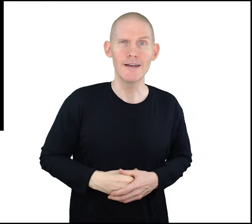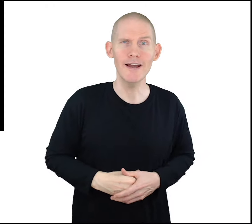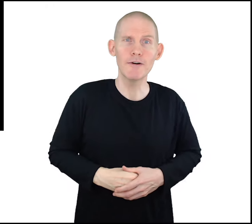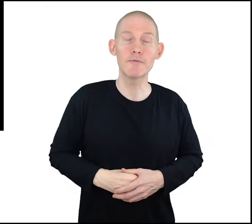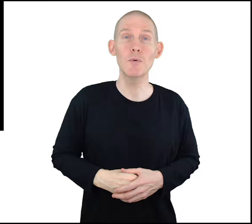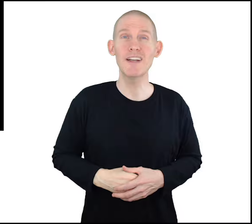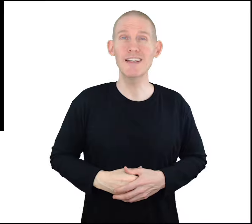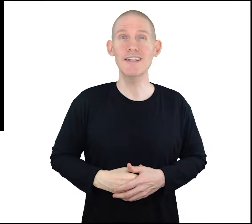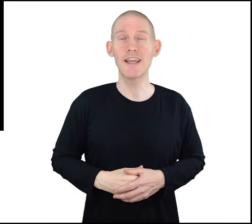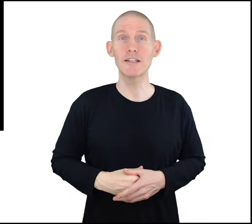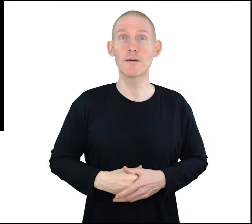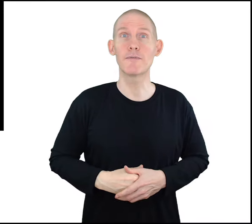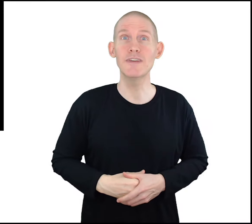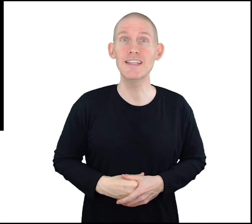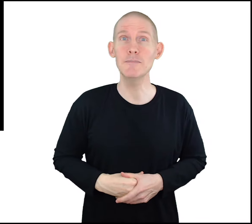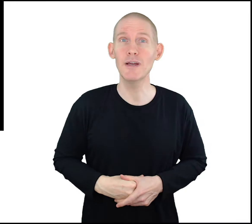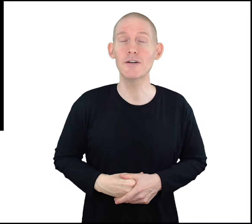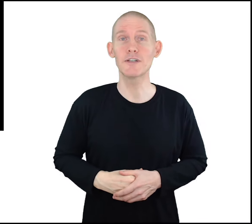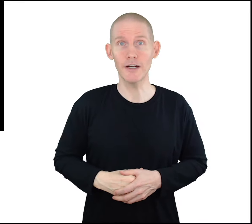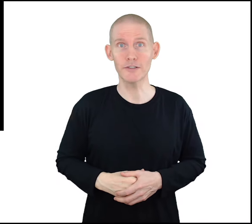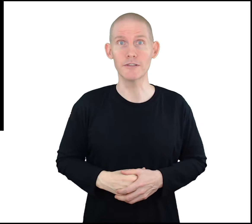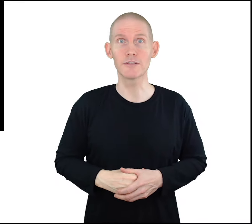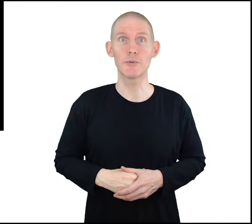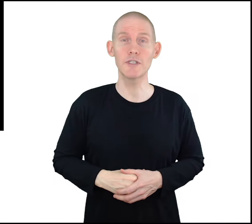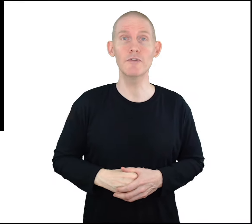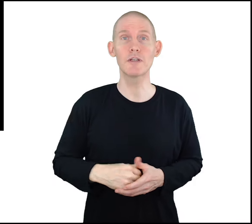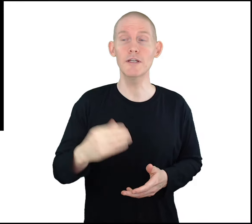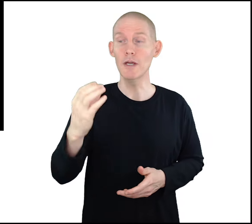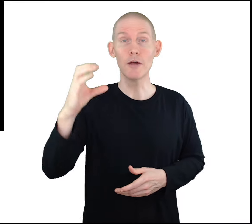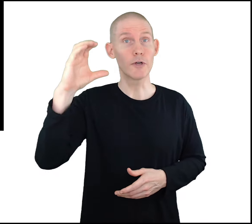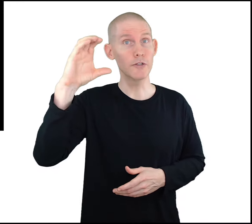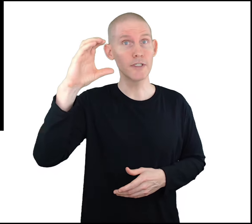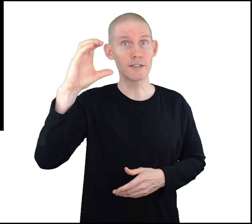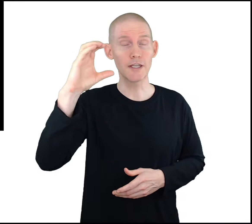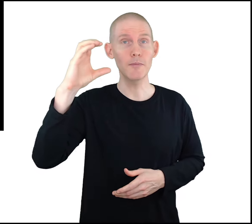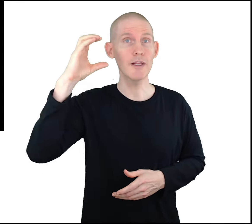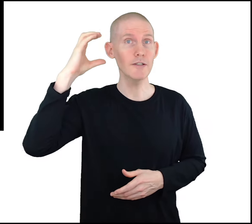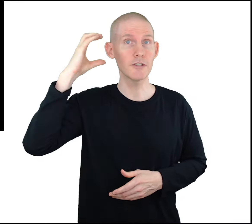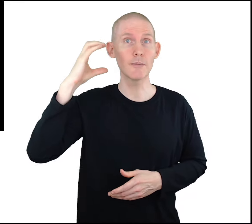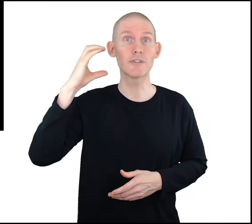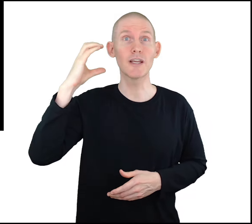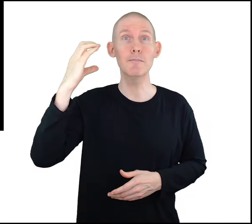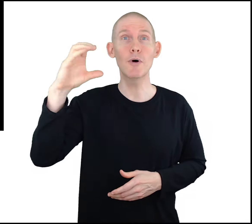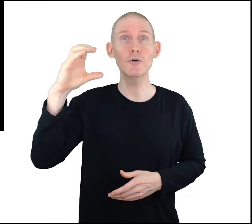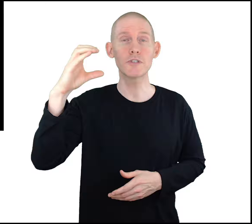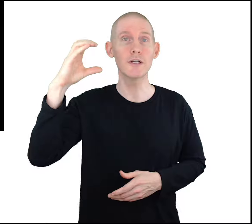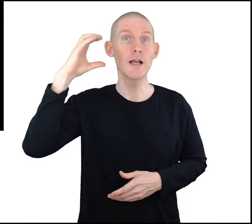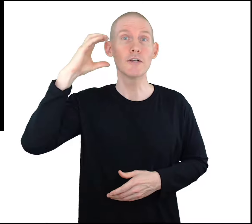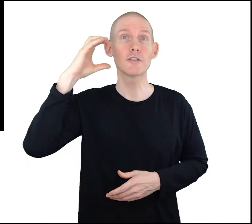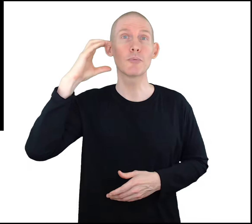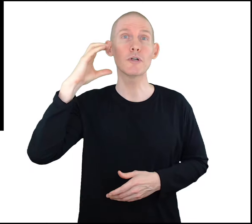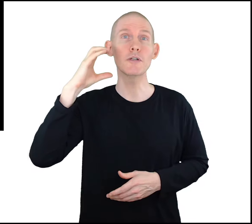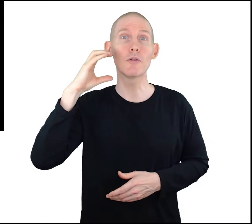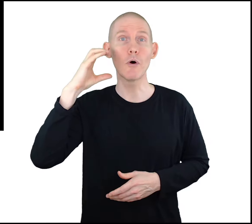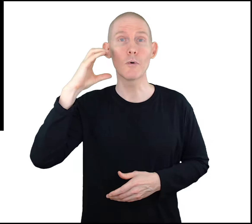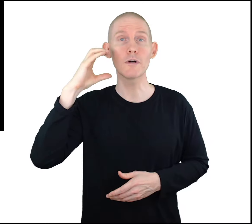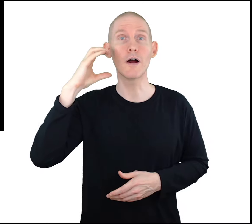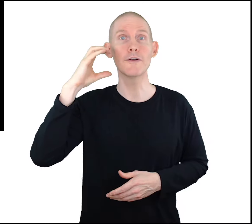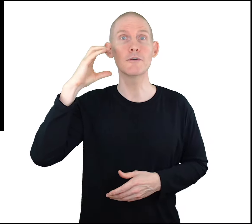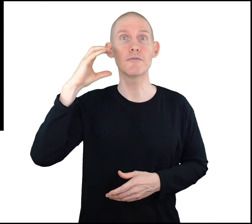Now, if you want to indicate it's a female cousin, specifically, we're going to use that same hand shape, same motion, just put it lower on your